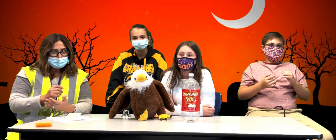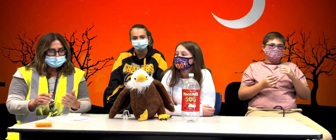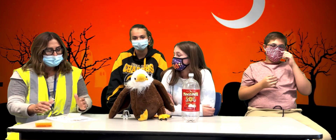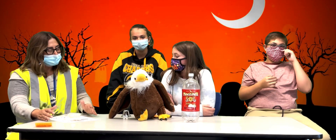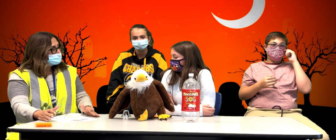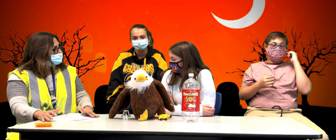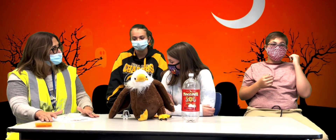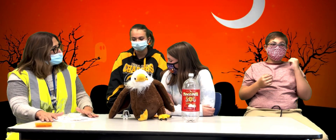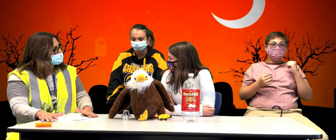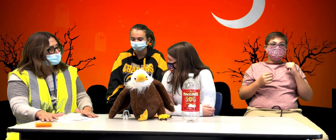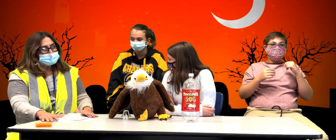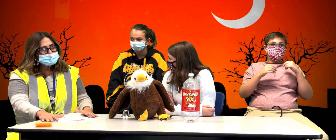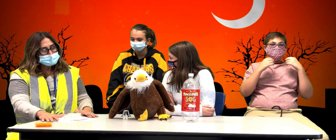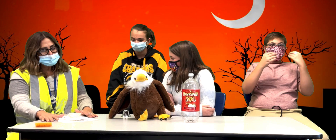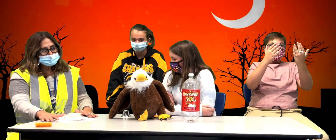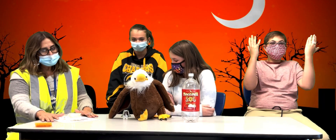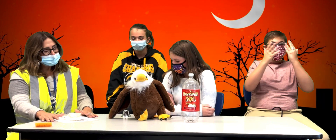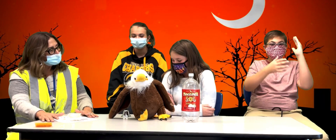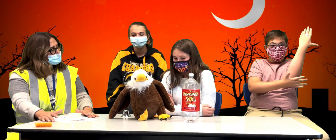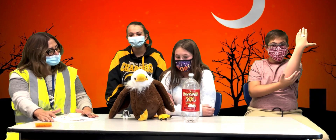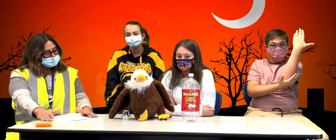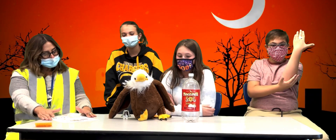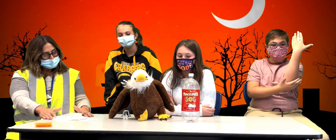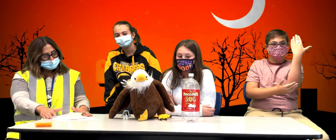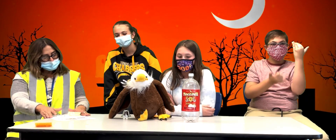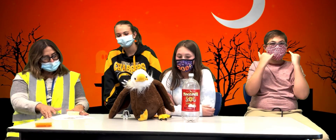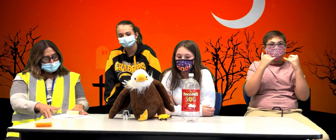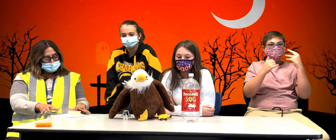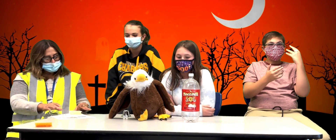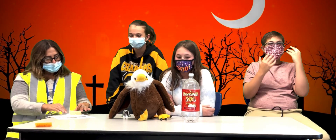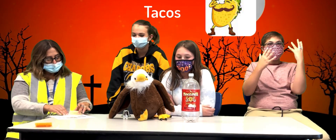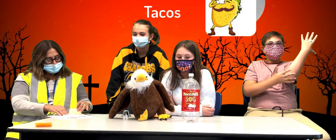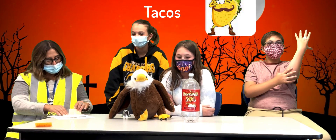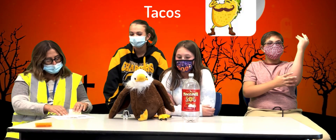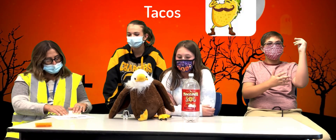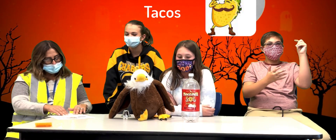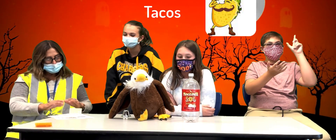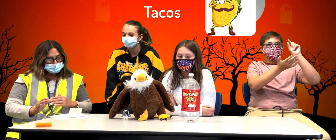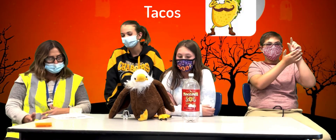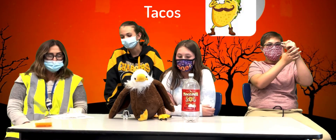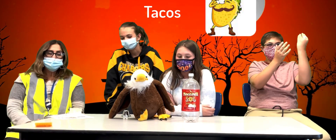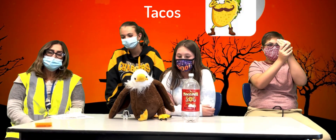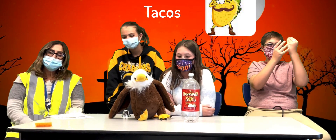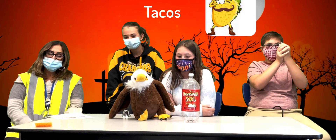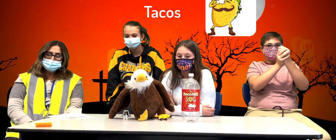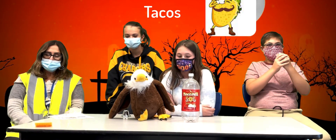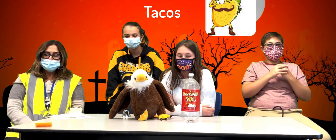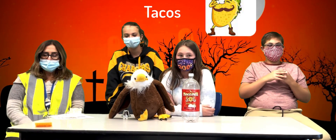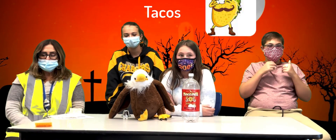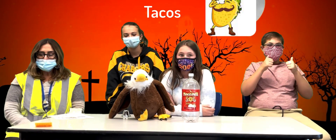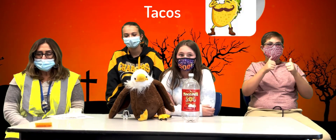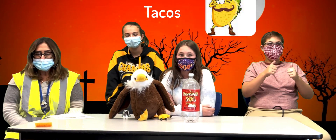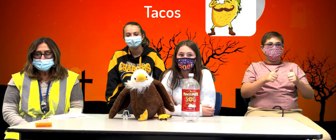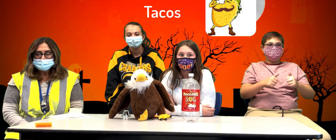I think that's it for me. What's for lunch? Today's lunch is chicken tacos.